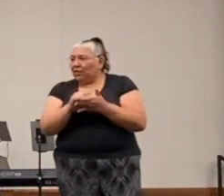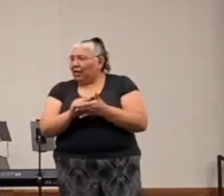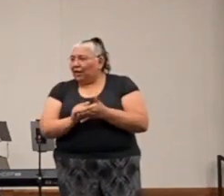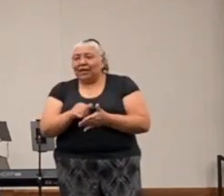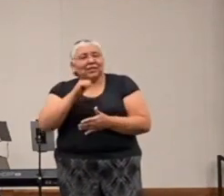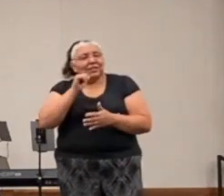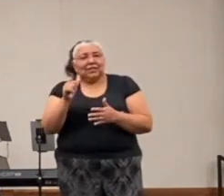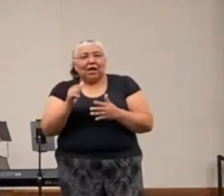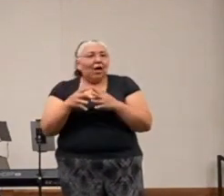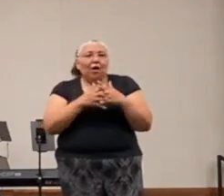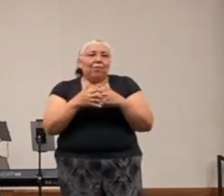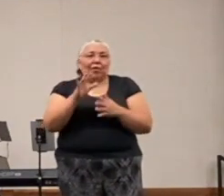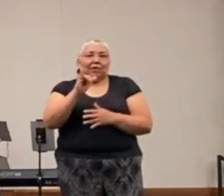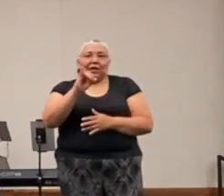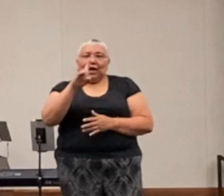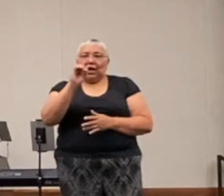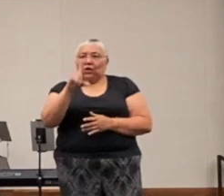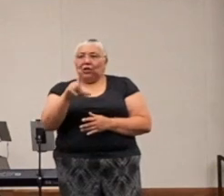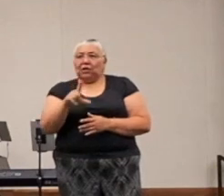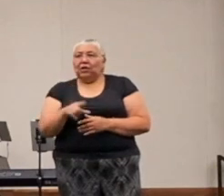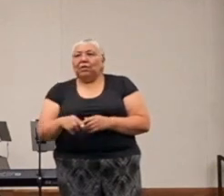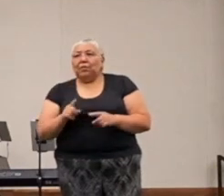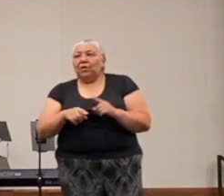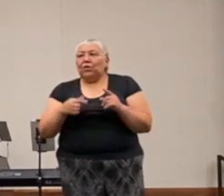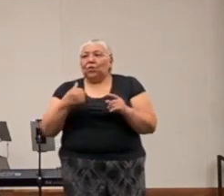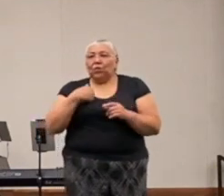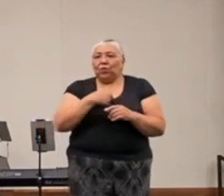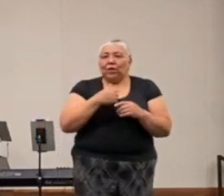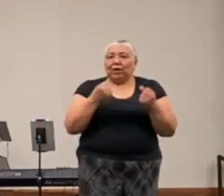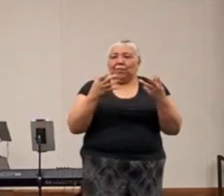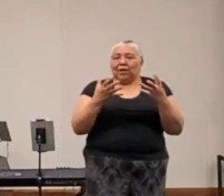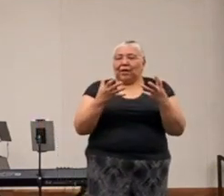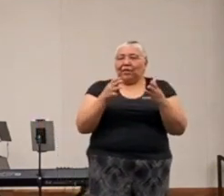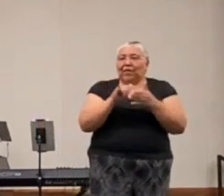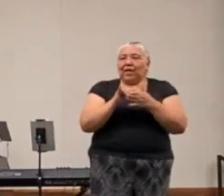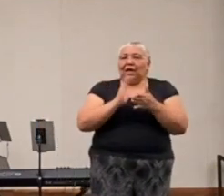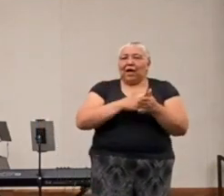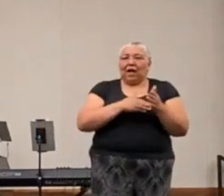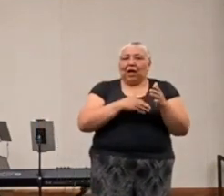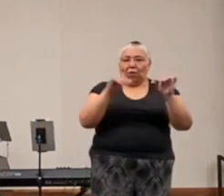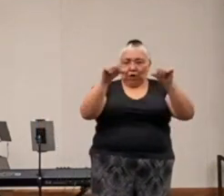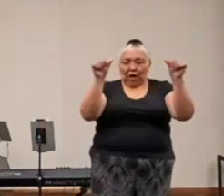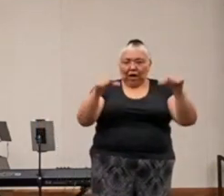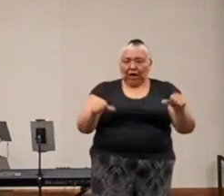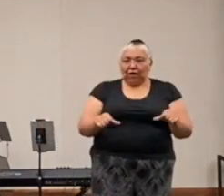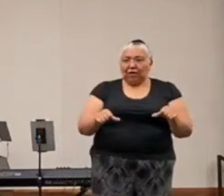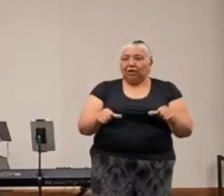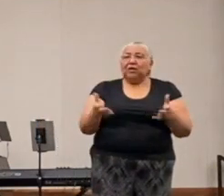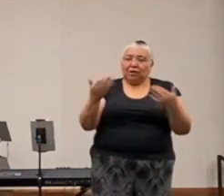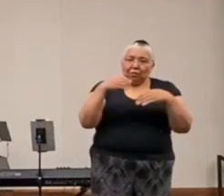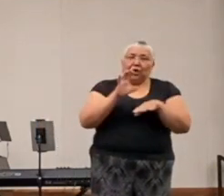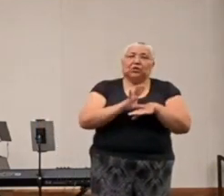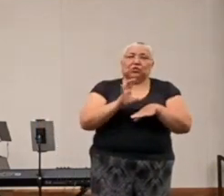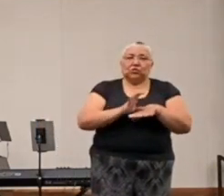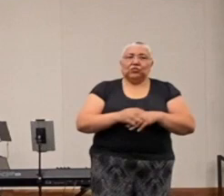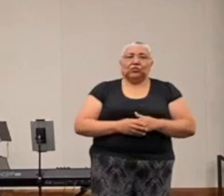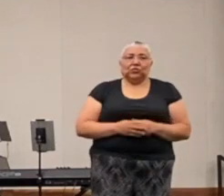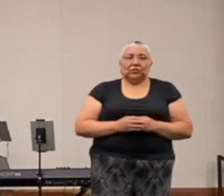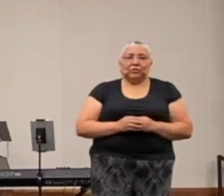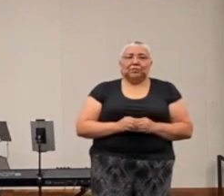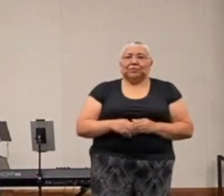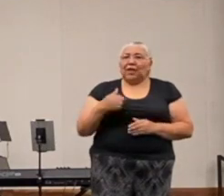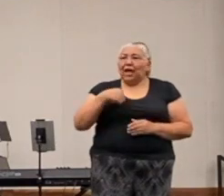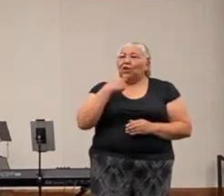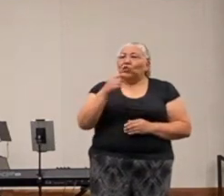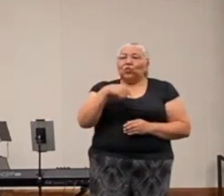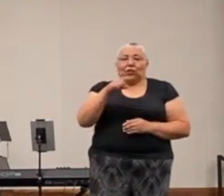not American Idol, but sometimes we make an American Idol our idol, don't we? Come on, church. Yeah. Listen, I told you,